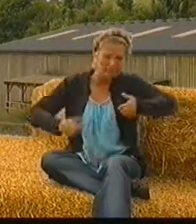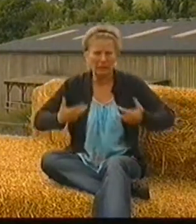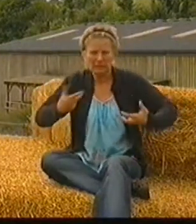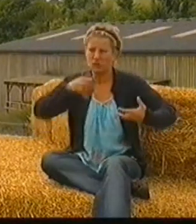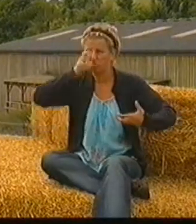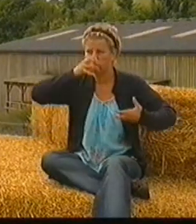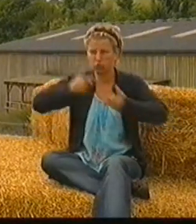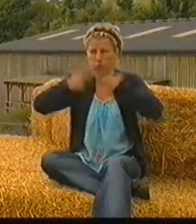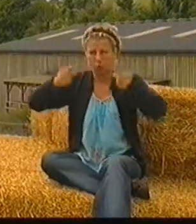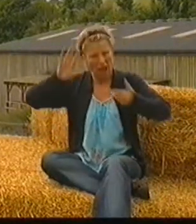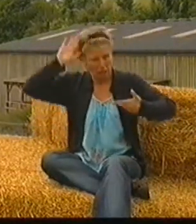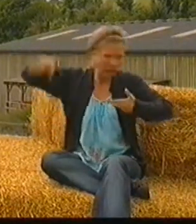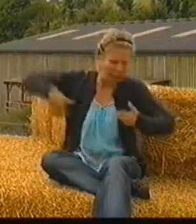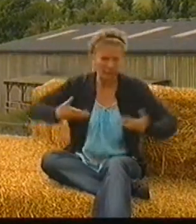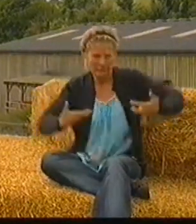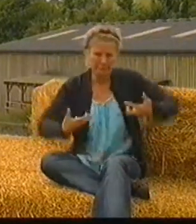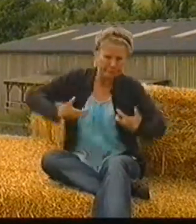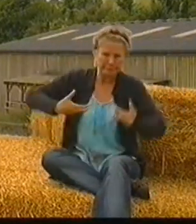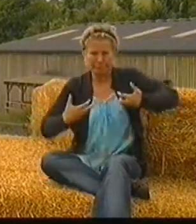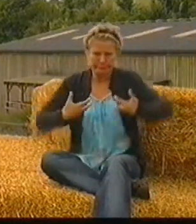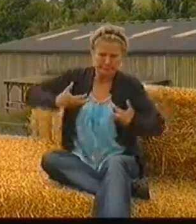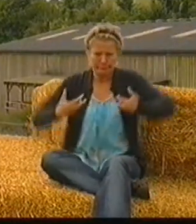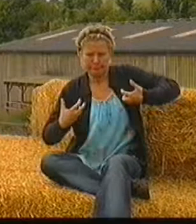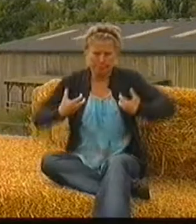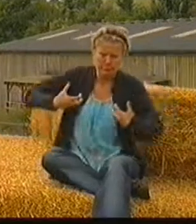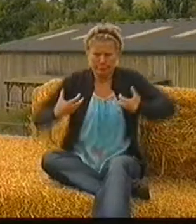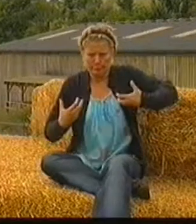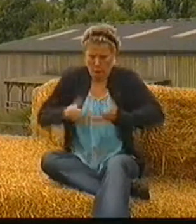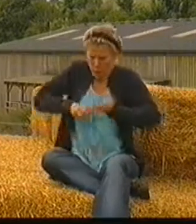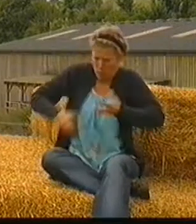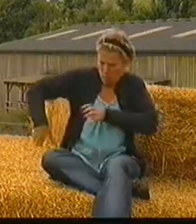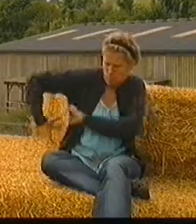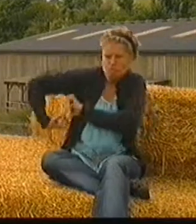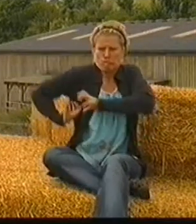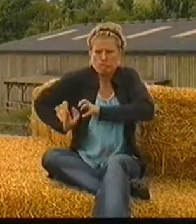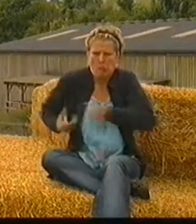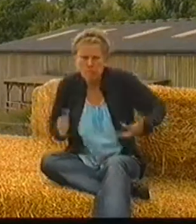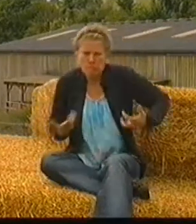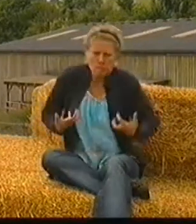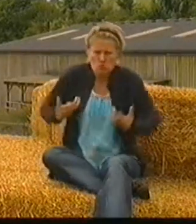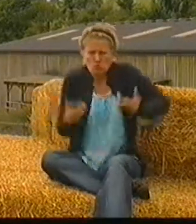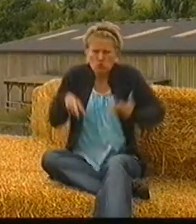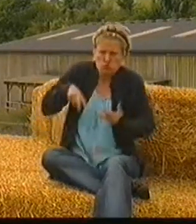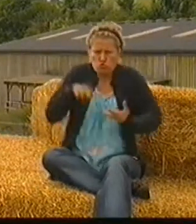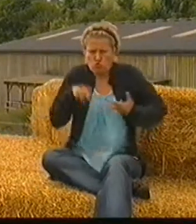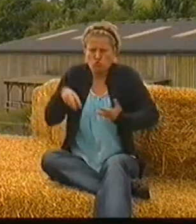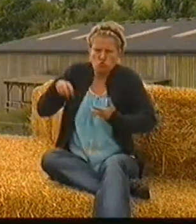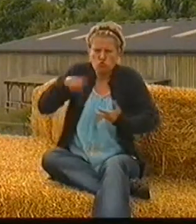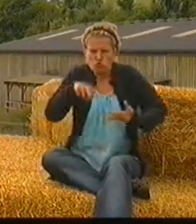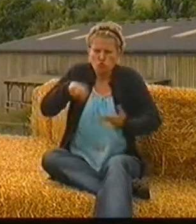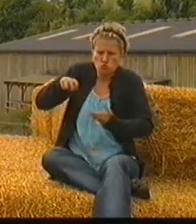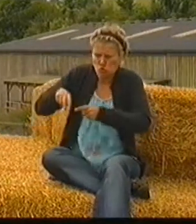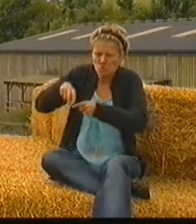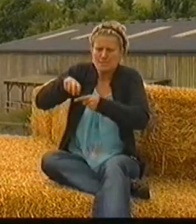arm, she walked away across the cellar. At the foot of the steps, she paused and looked round, sniffing the